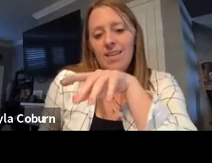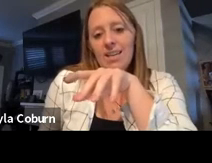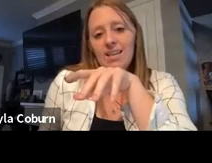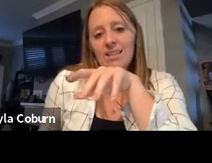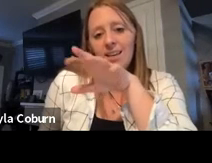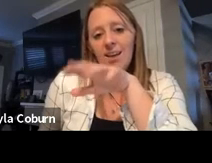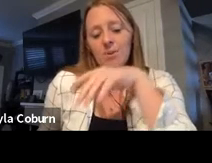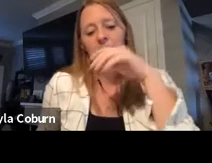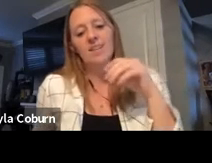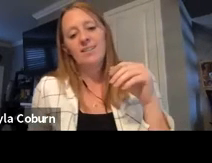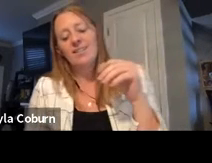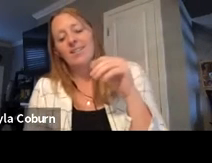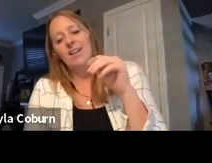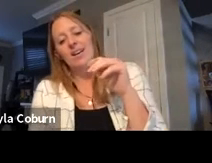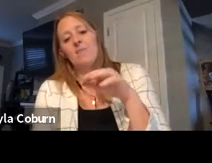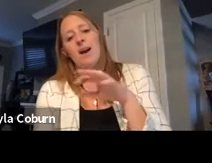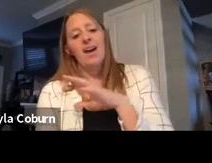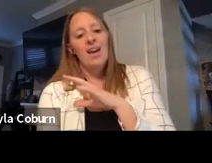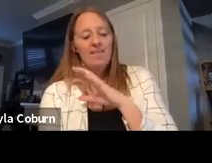of these images,